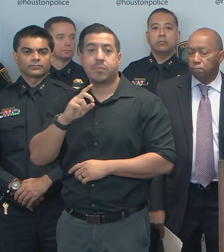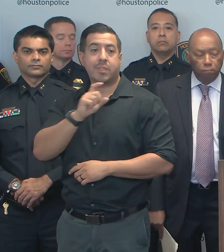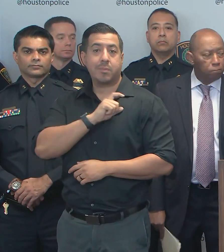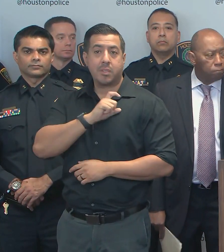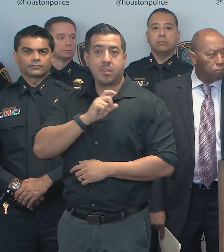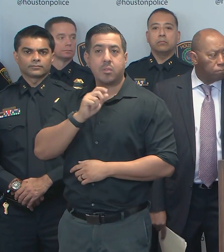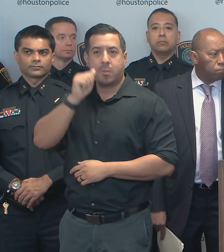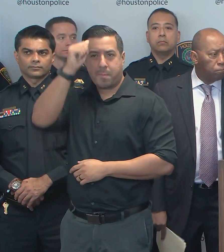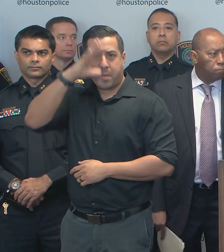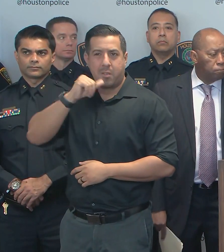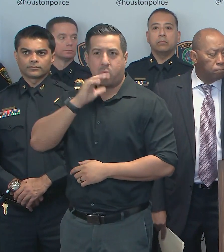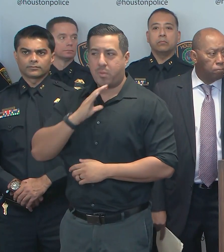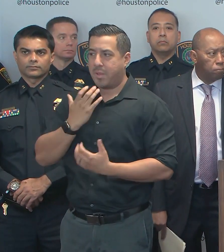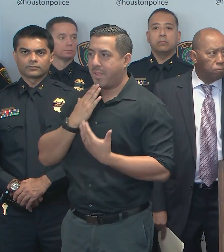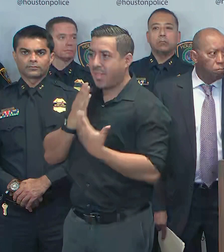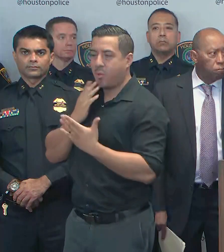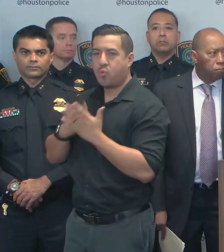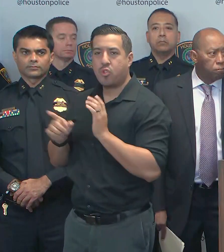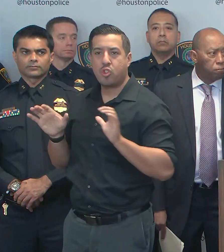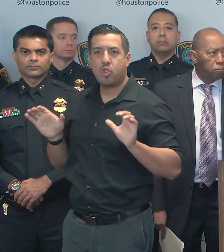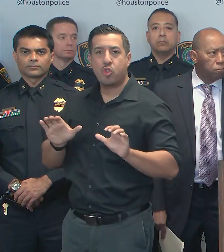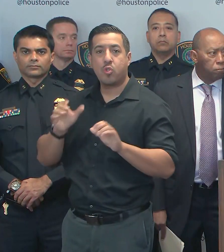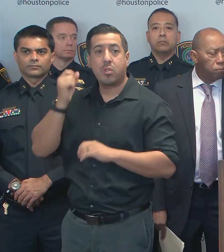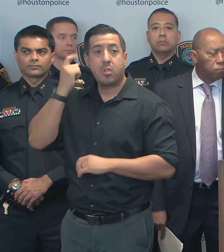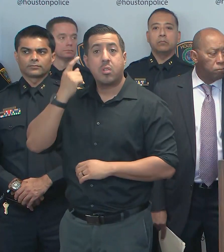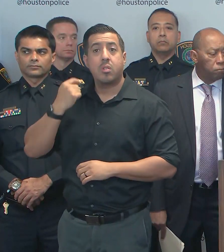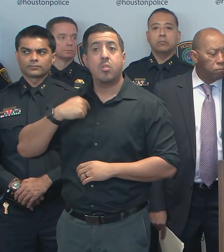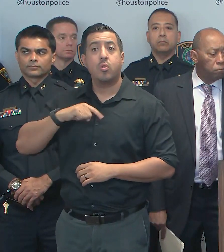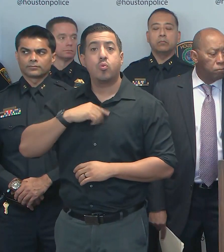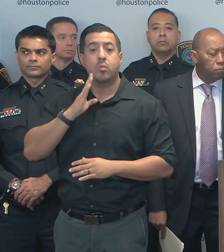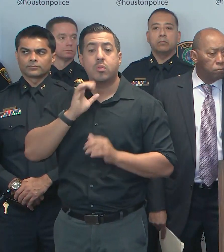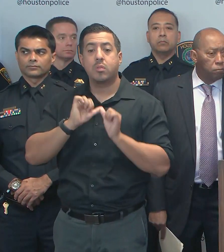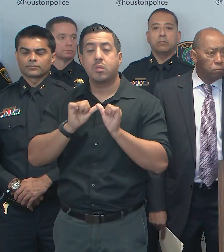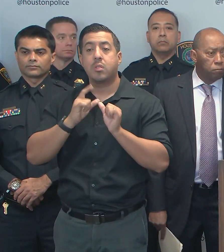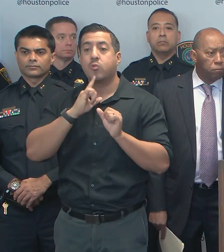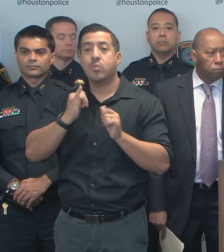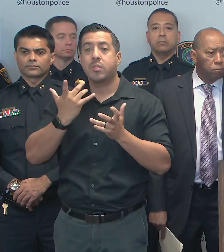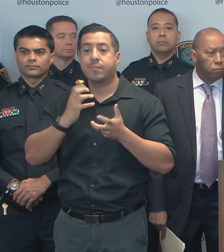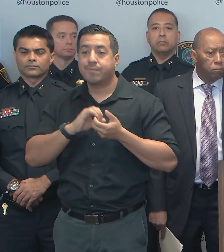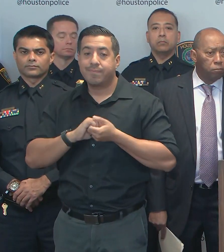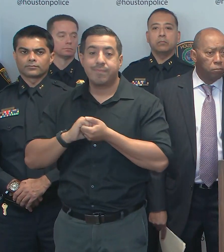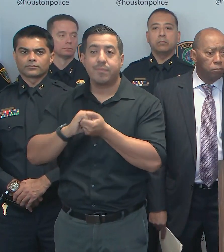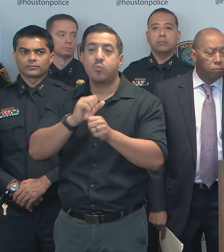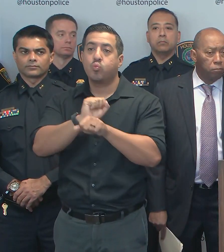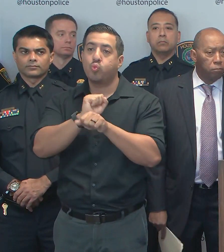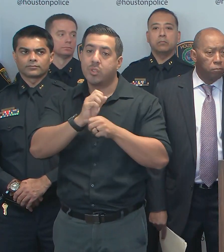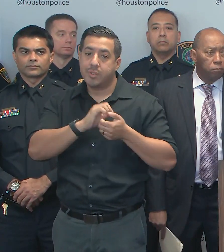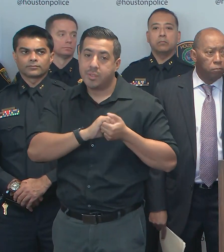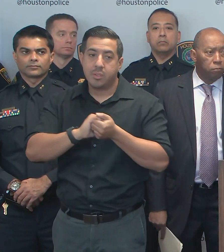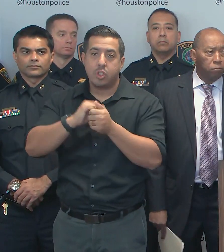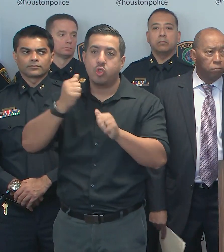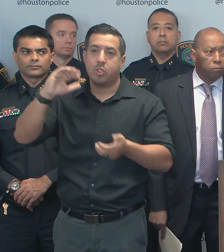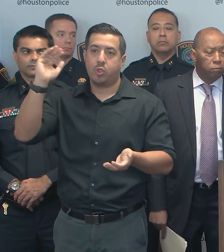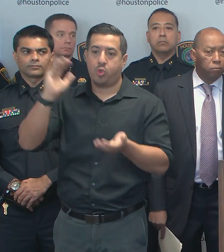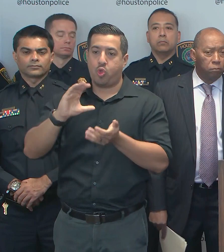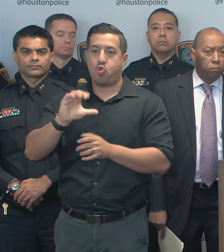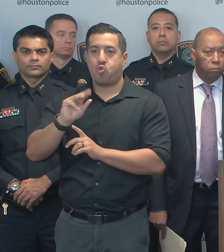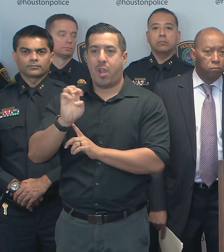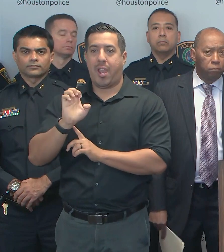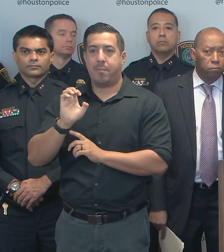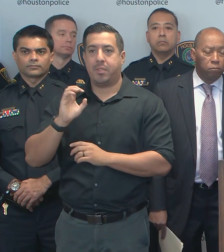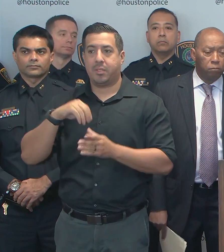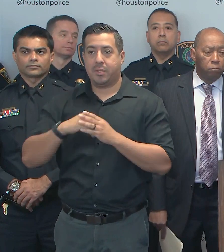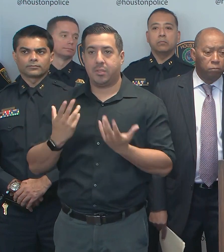teams. Thank you for what you do. And the call is just for us to continue to come together, continue to work together to reduce this crime in our